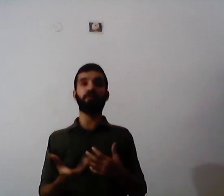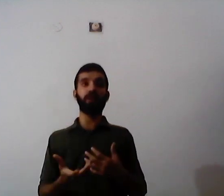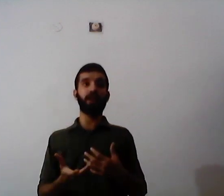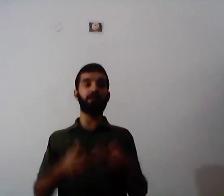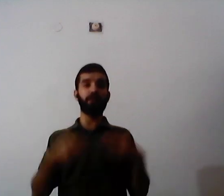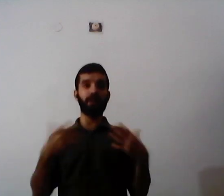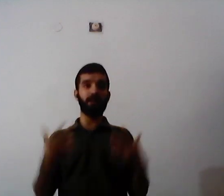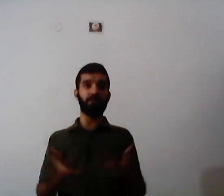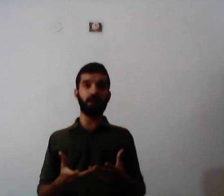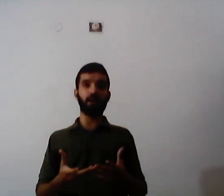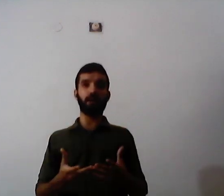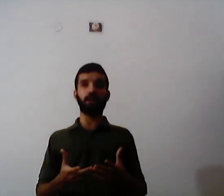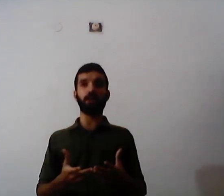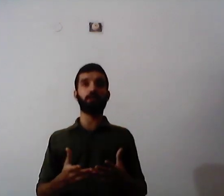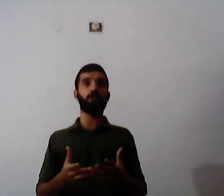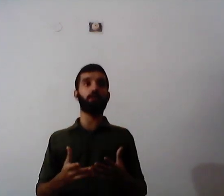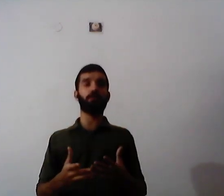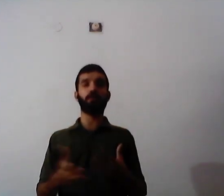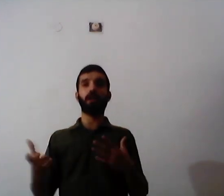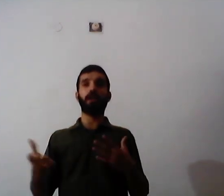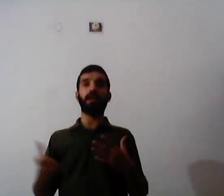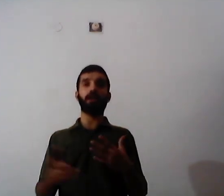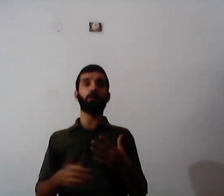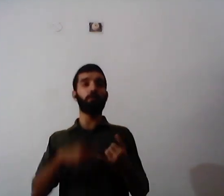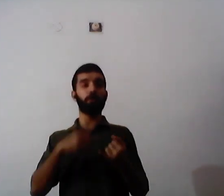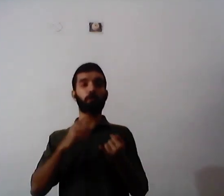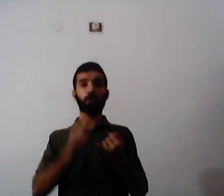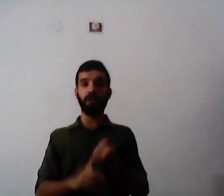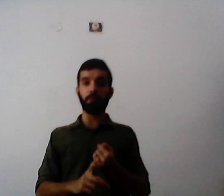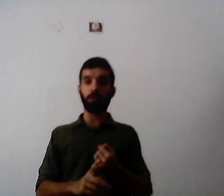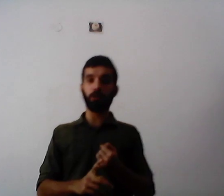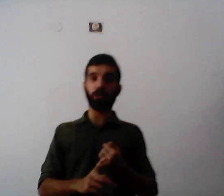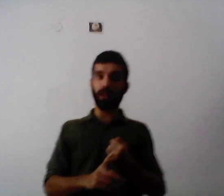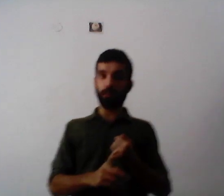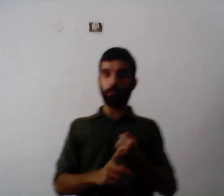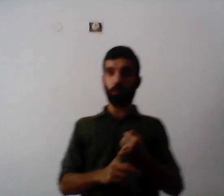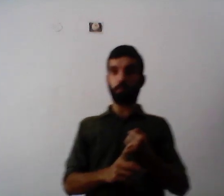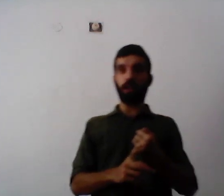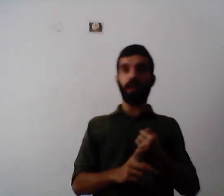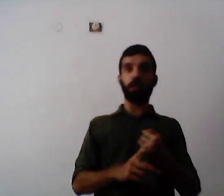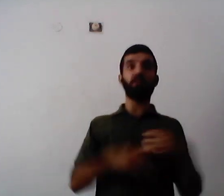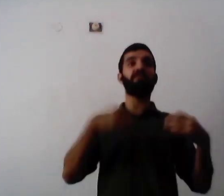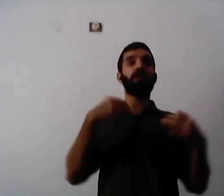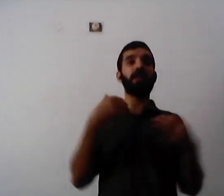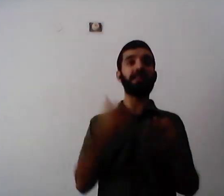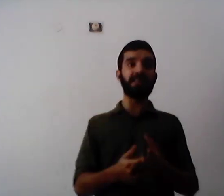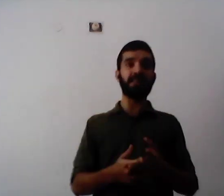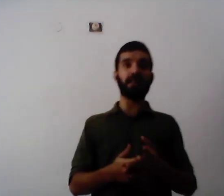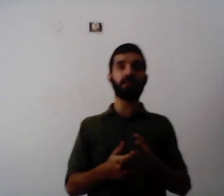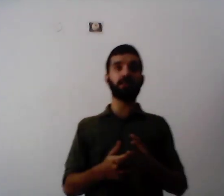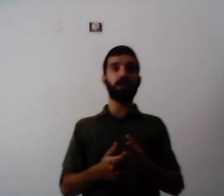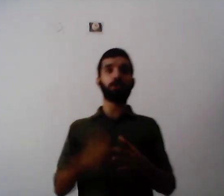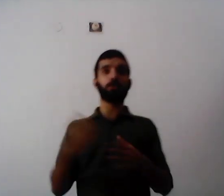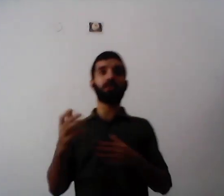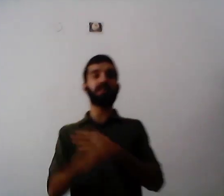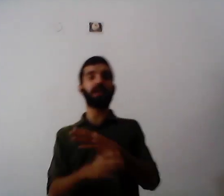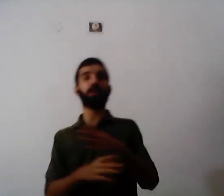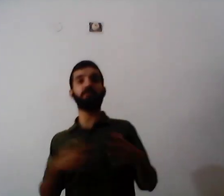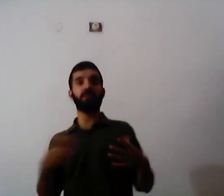feel a very difficult condition of like you won't be able to think properly, you will feel dizziness. So these kind of